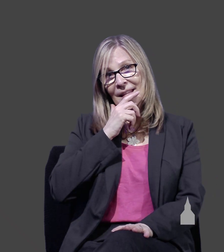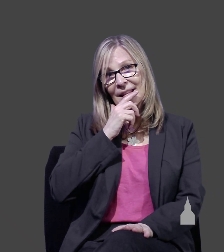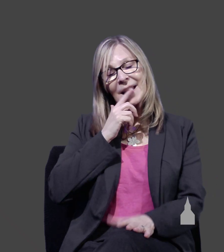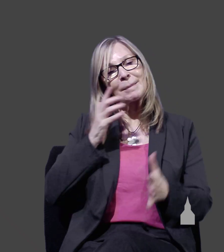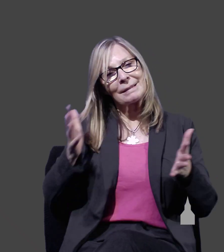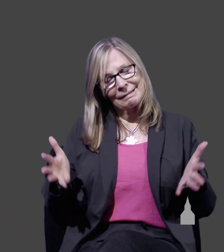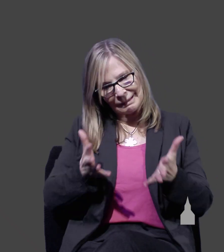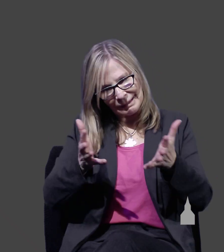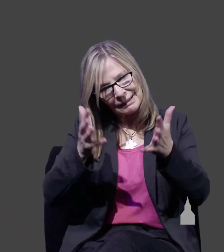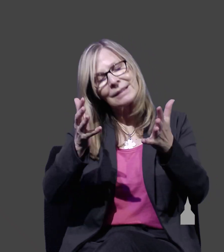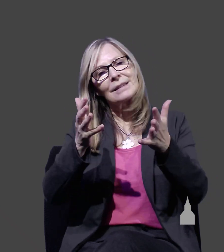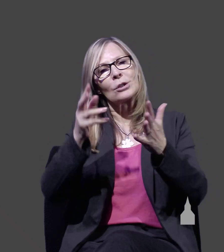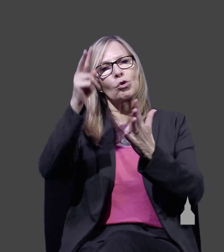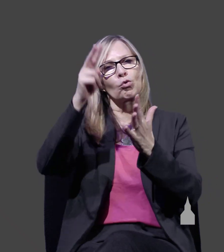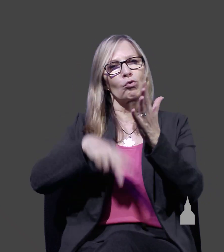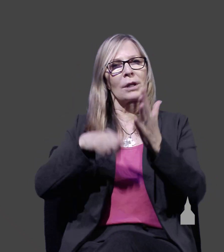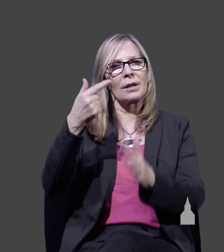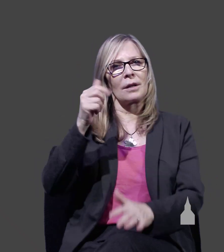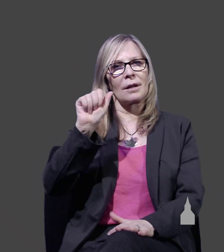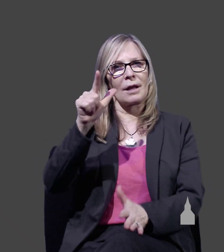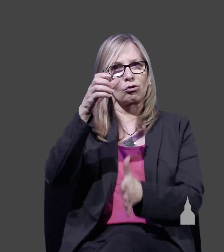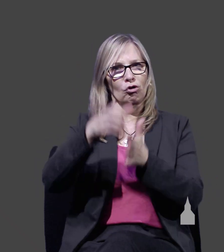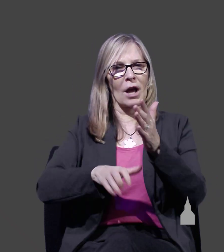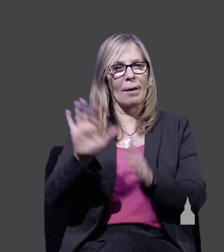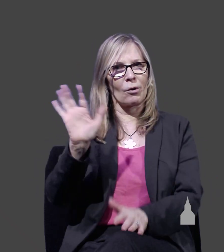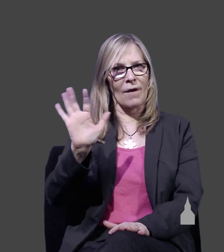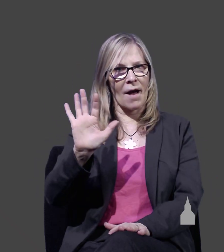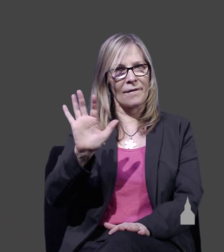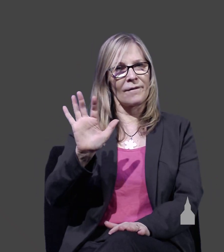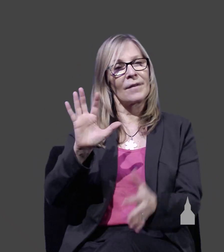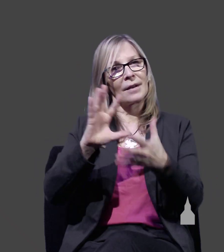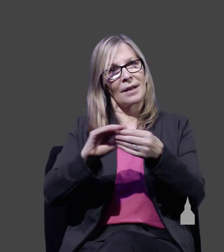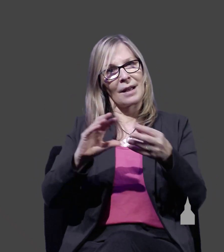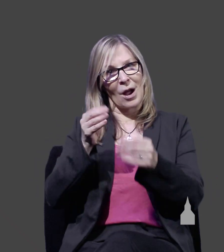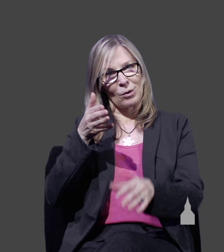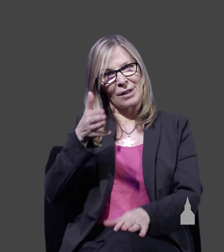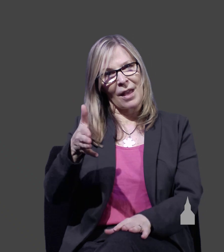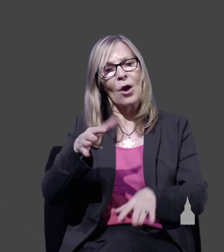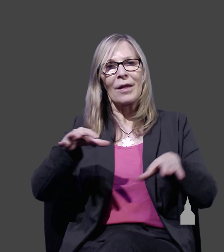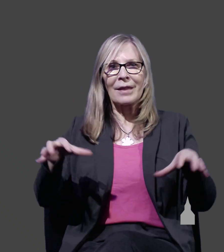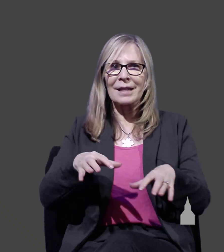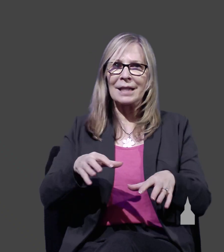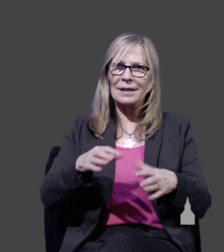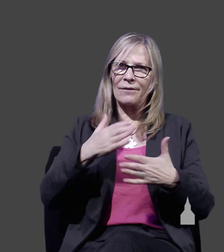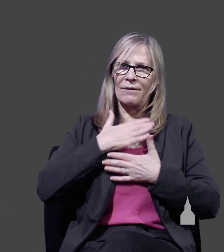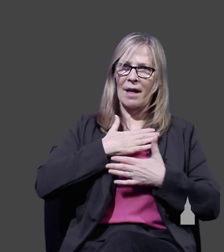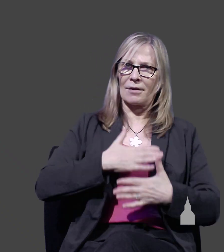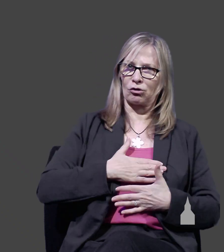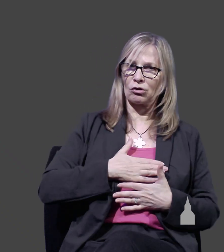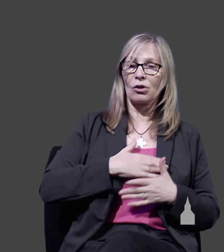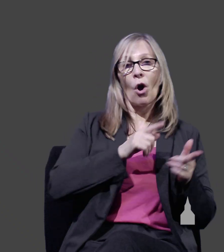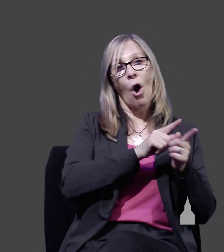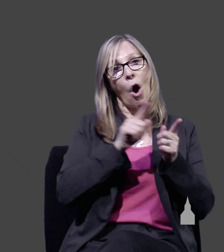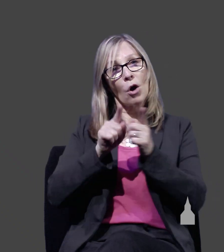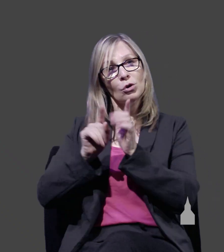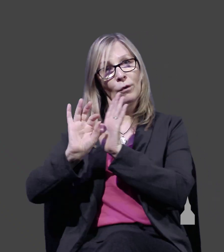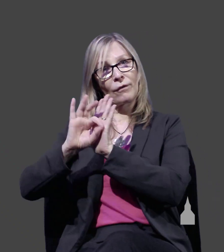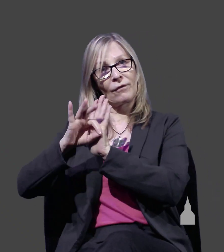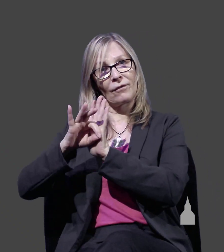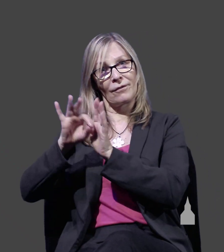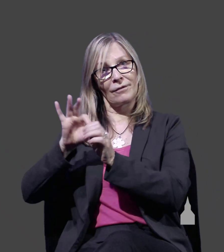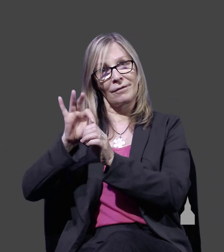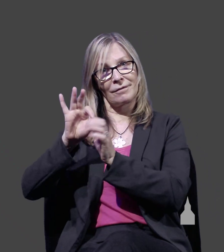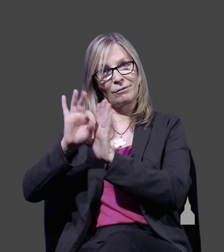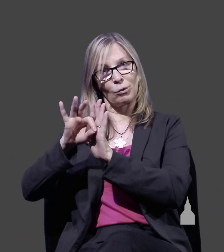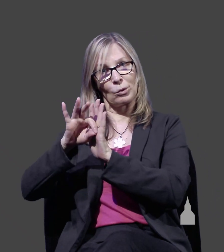Let me encourage you. Read Galatians 5. There's an account there of the deeds of the flesh, and there's also the familiar list of the fruits of the Spirit. What does